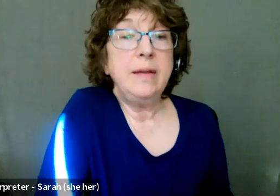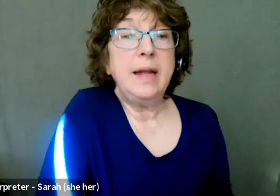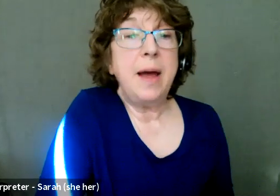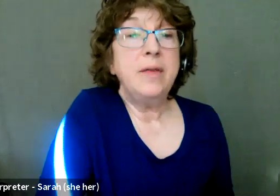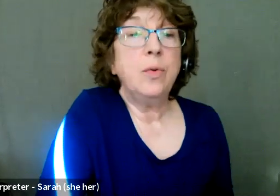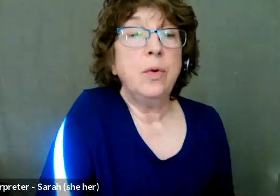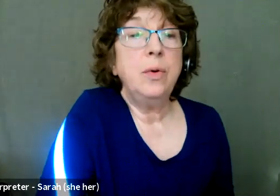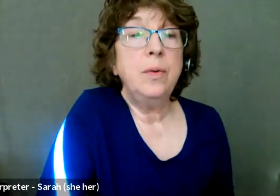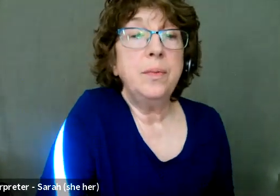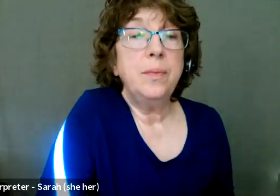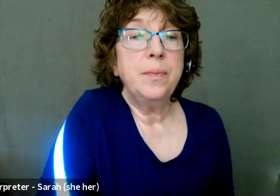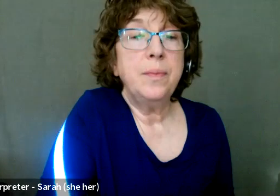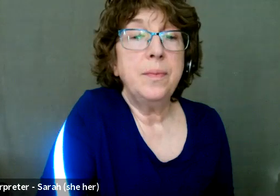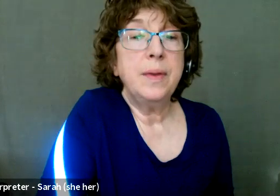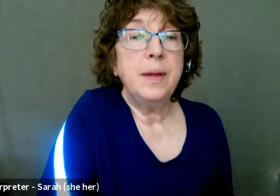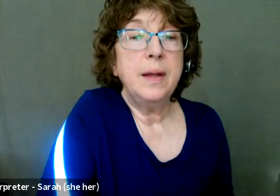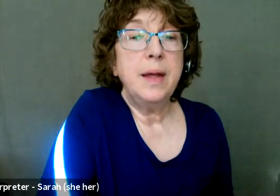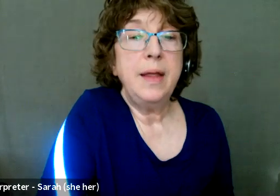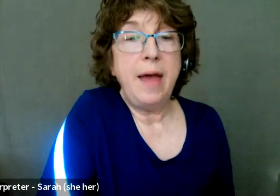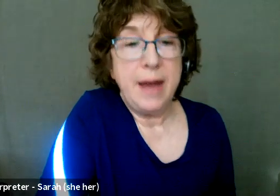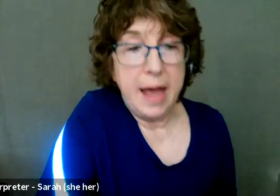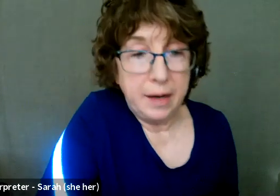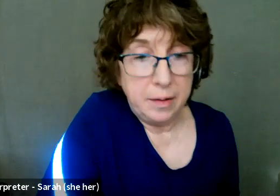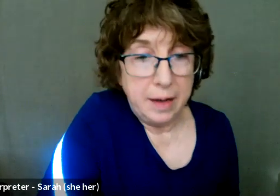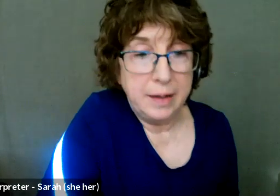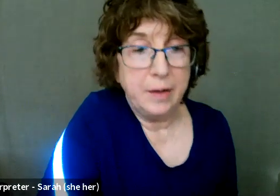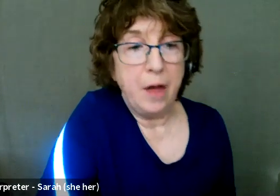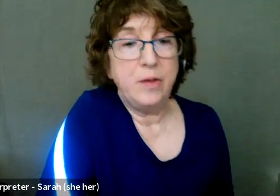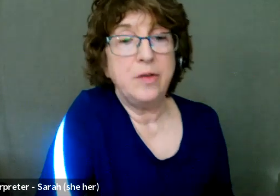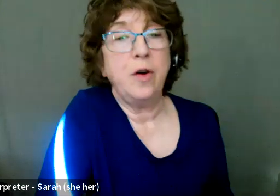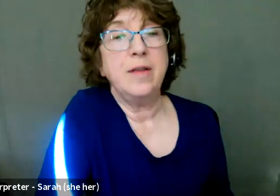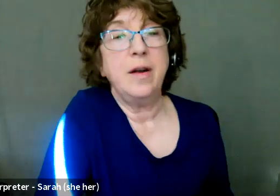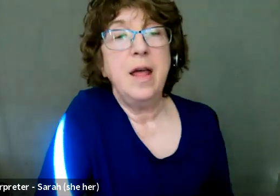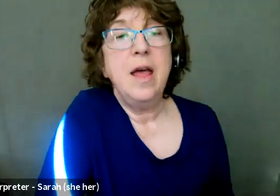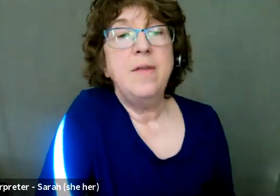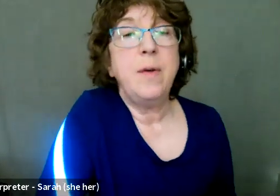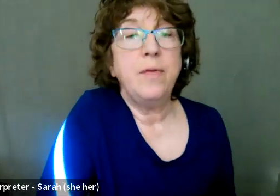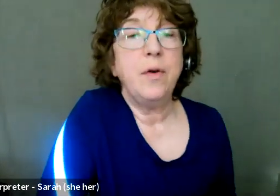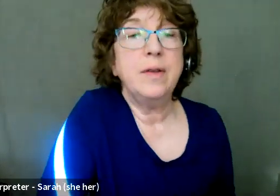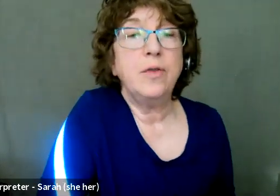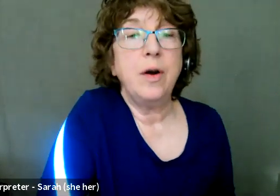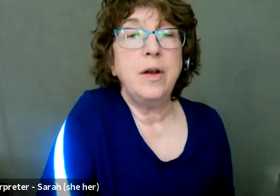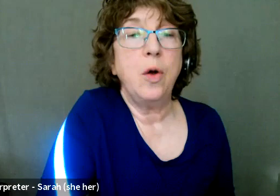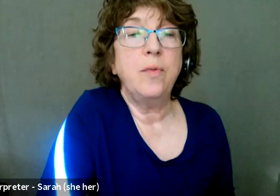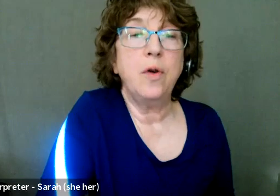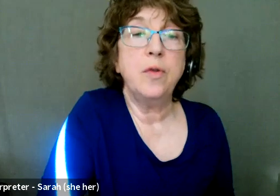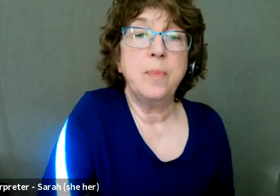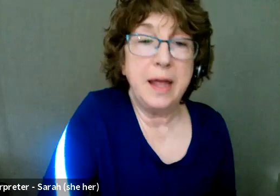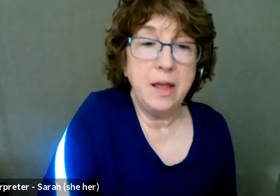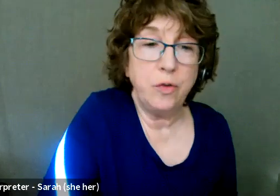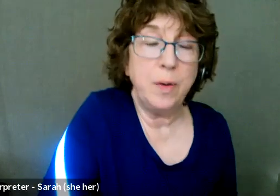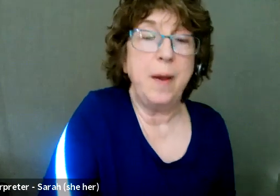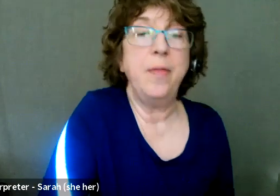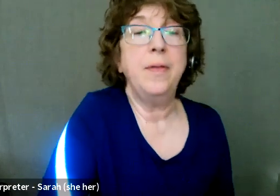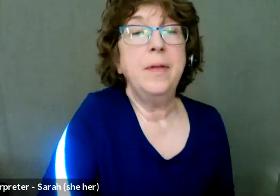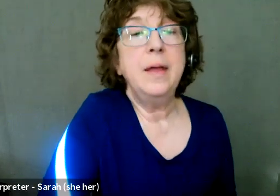And like recently at my school, they haven't had it until now. They just started this on February 1st. It started, you know,